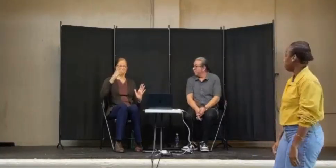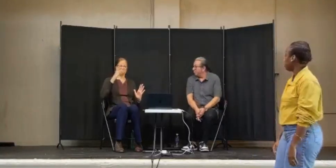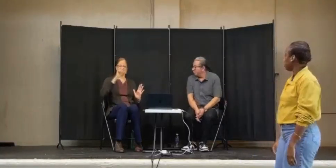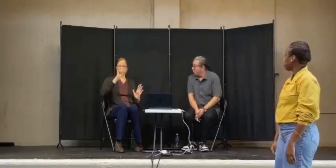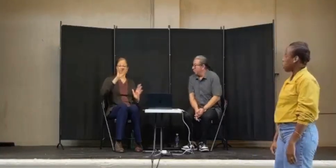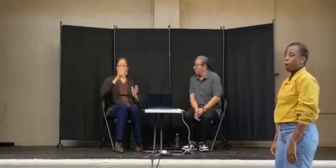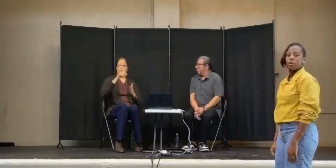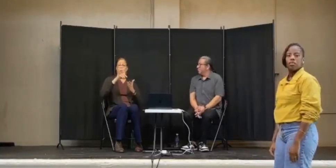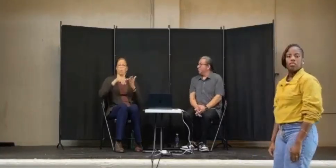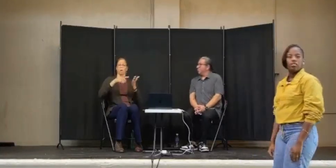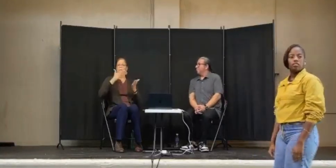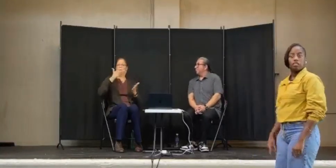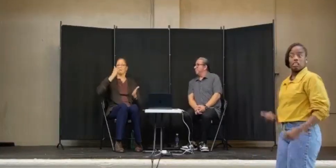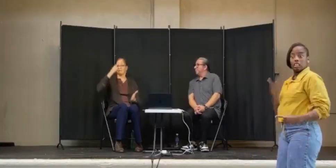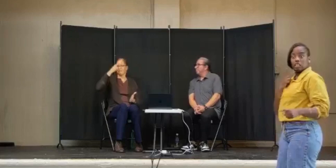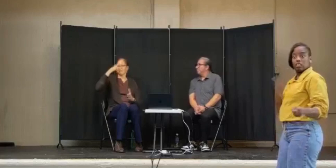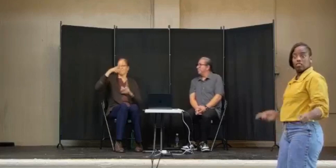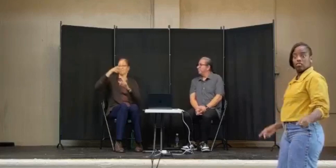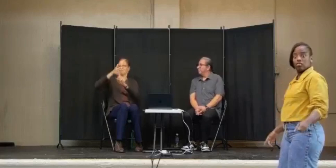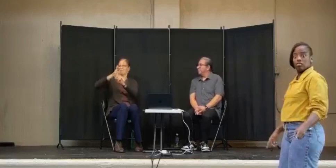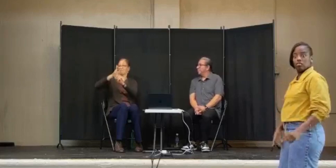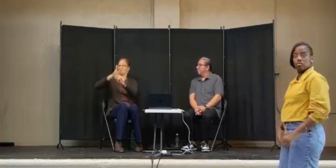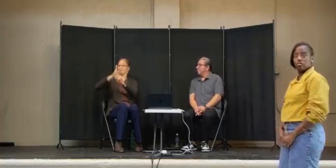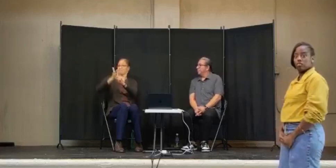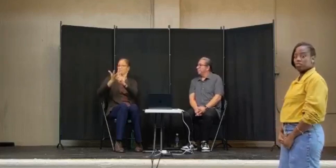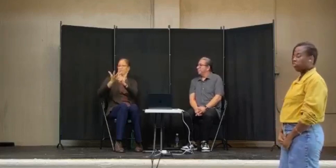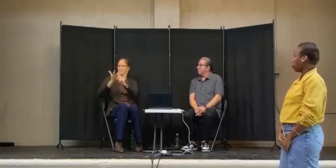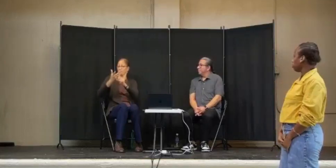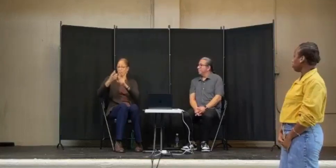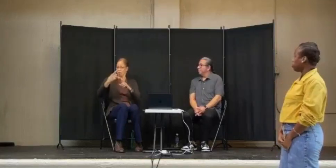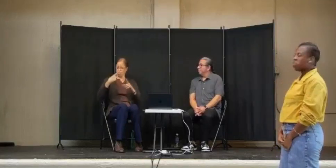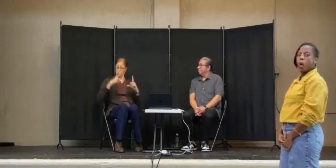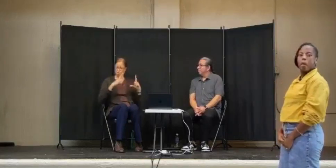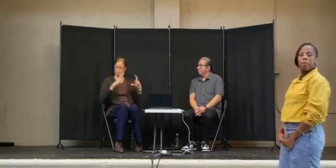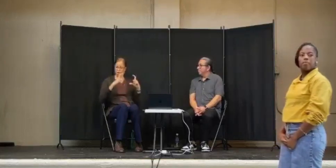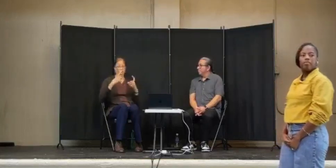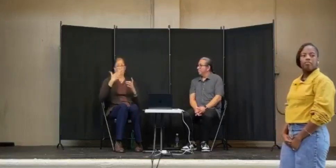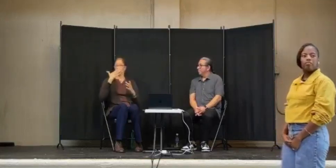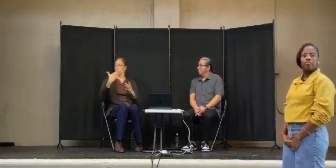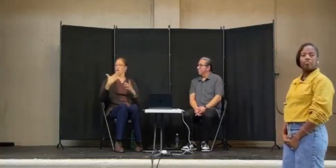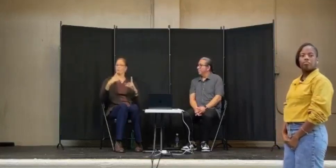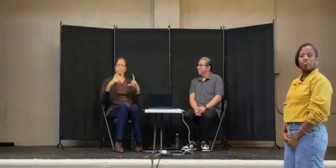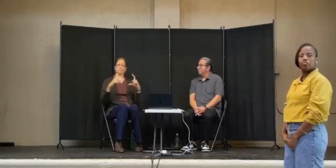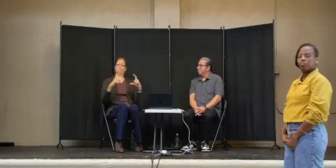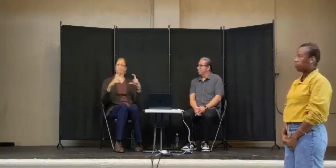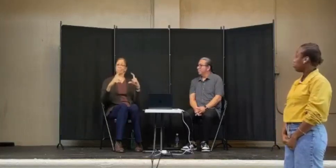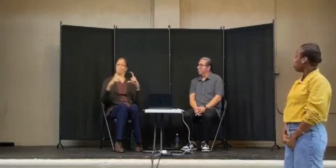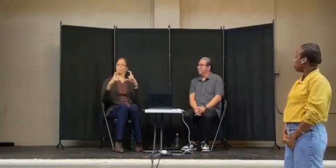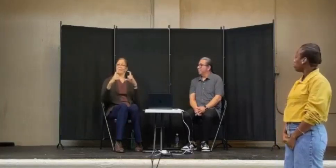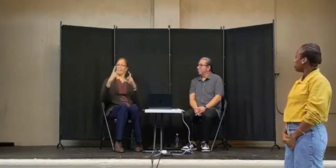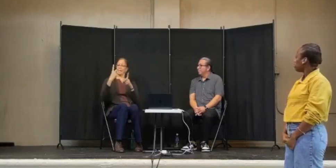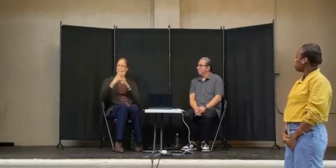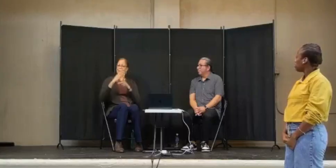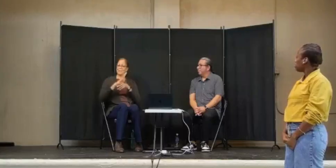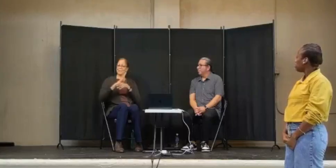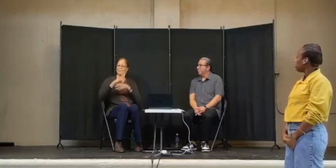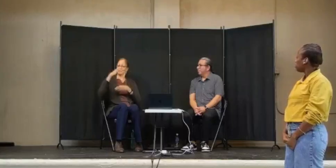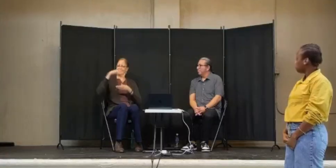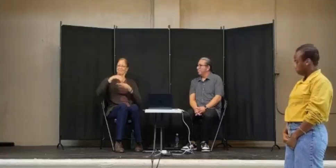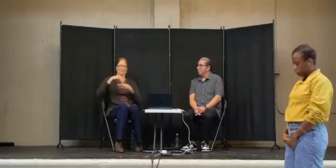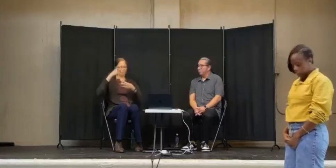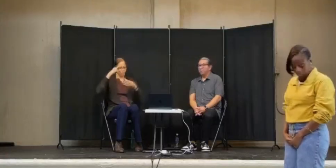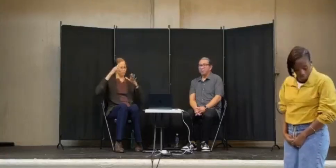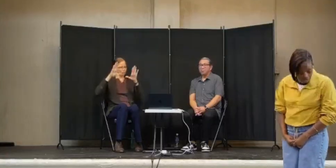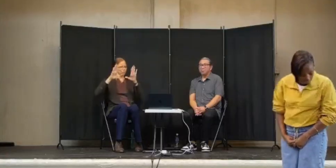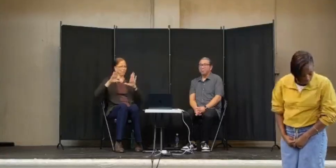think? So what's best for yourself? That's what you do. Photography is a great thing to do. Go out and get a